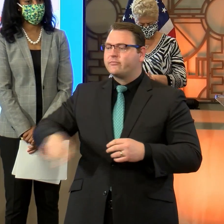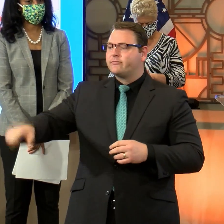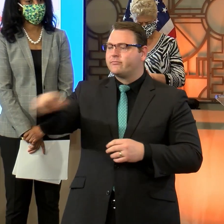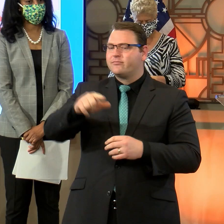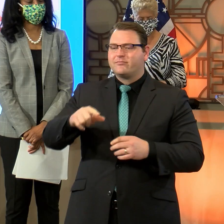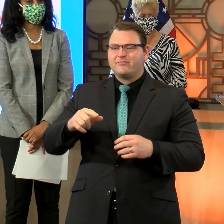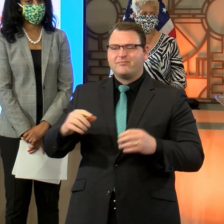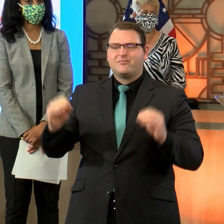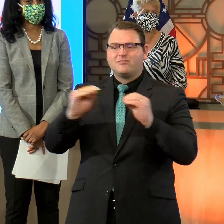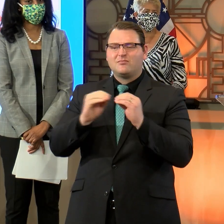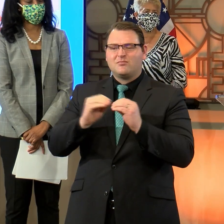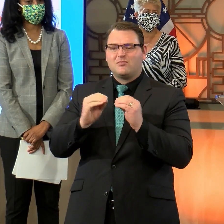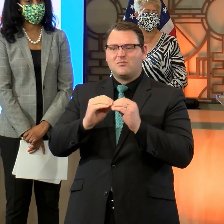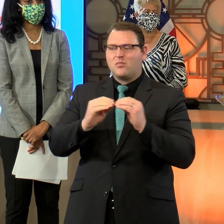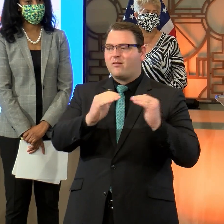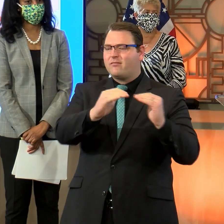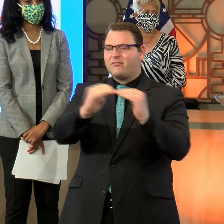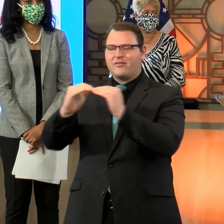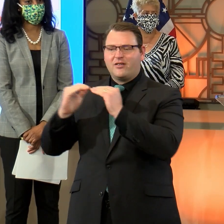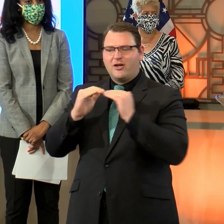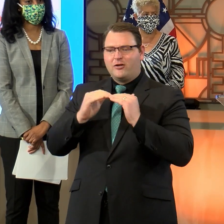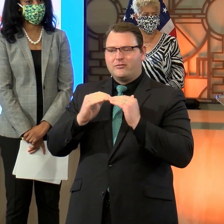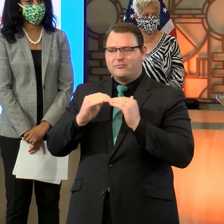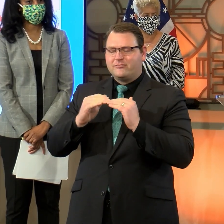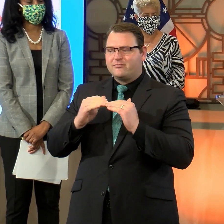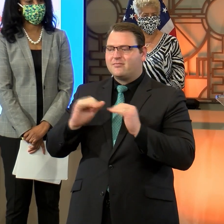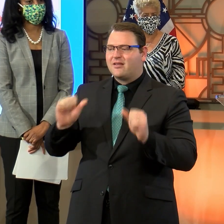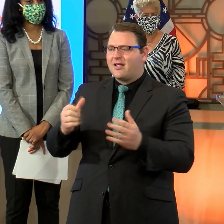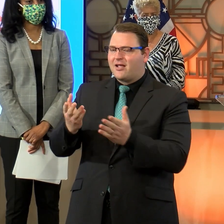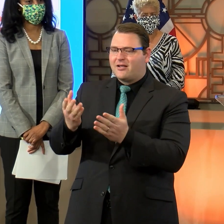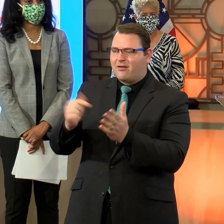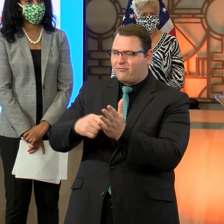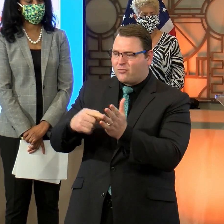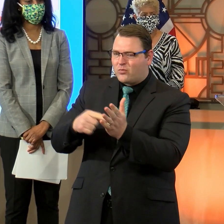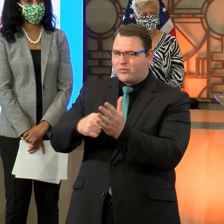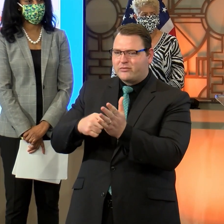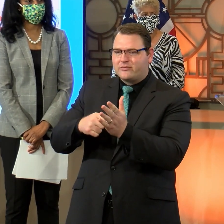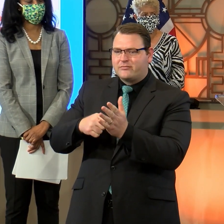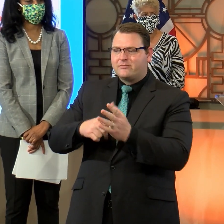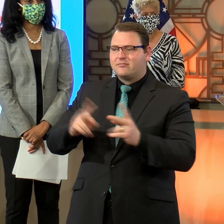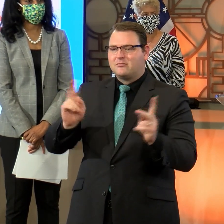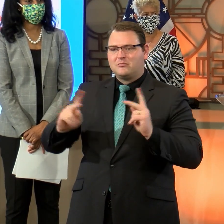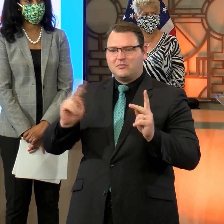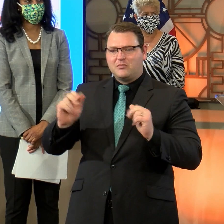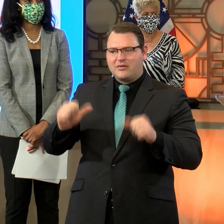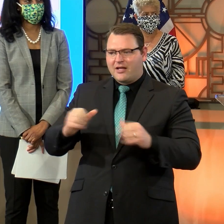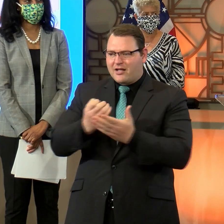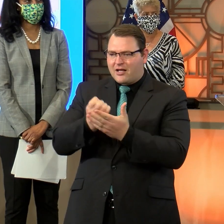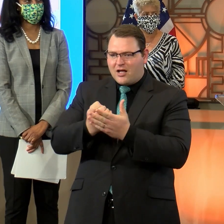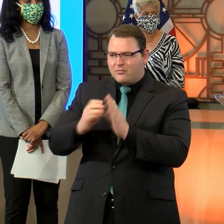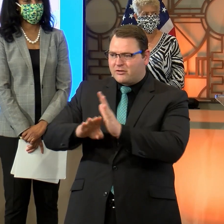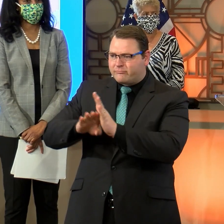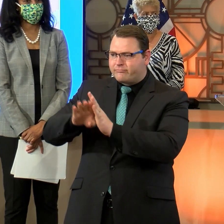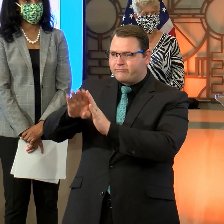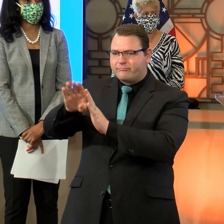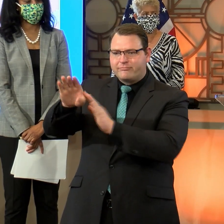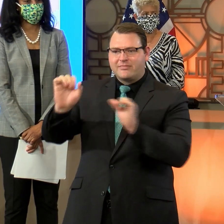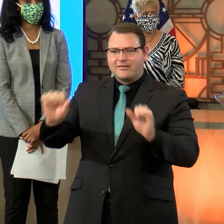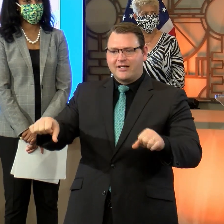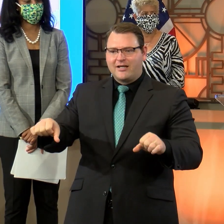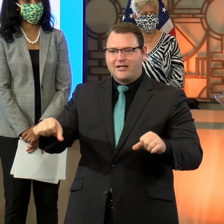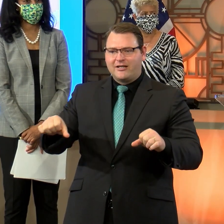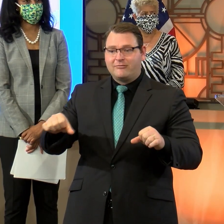and affordable city, and a metro area with a transformative economy that builds forward. The plan was not meant to sit on a